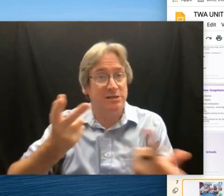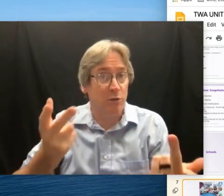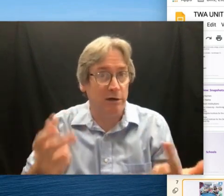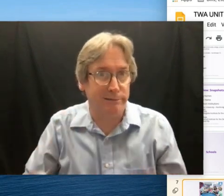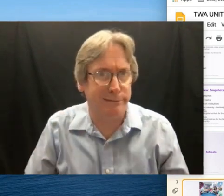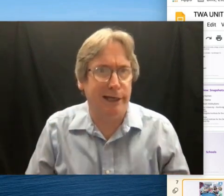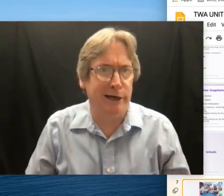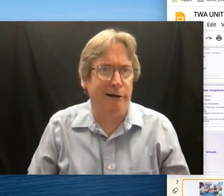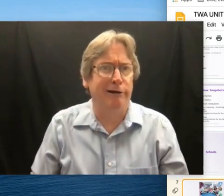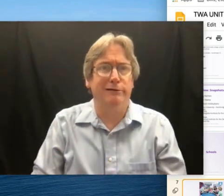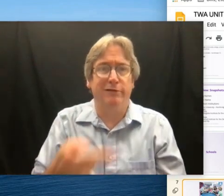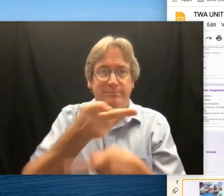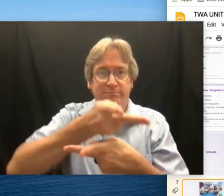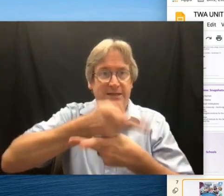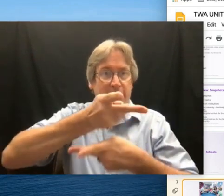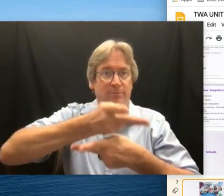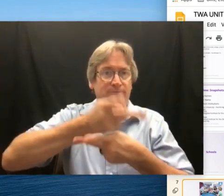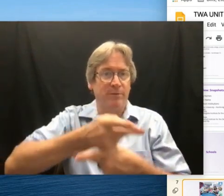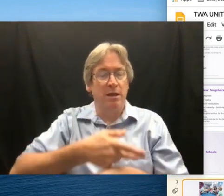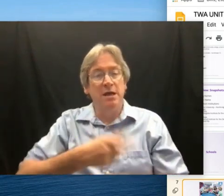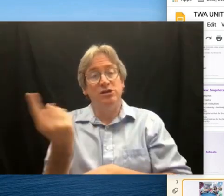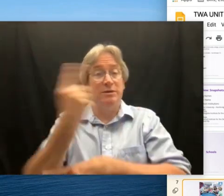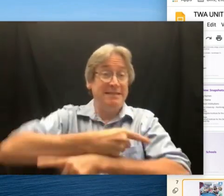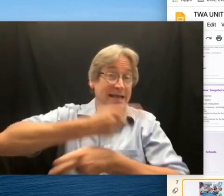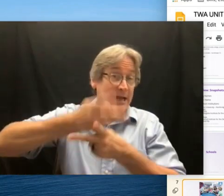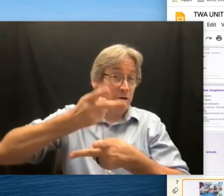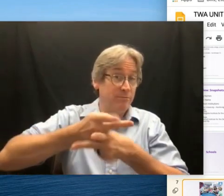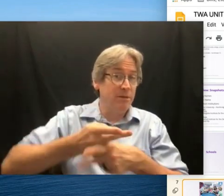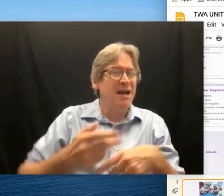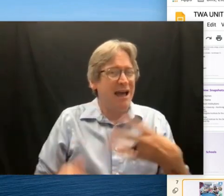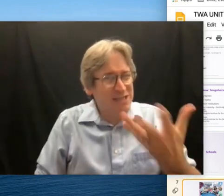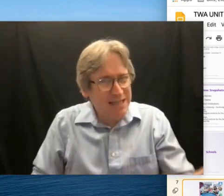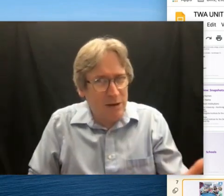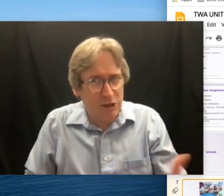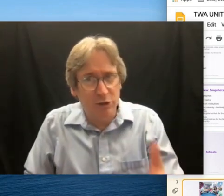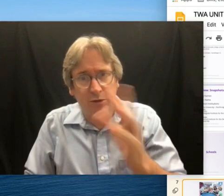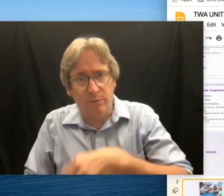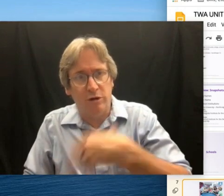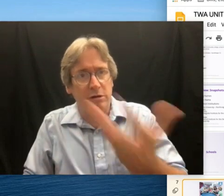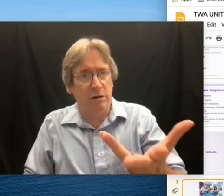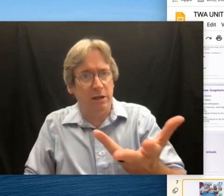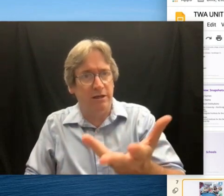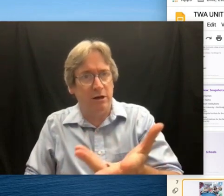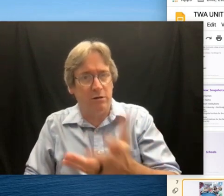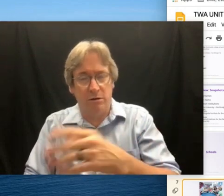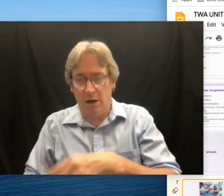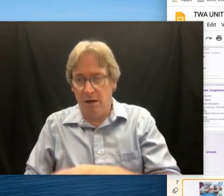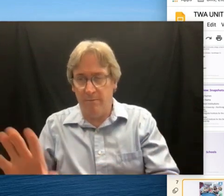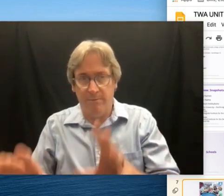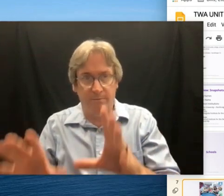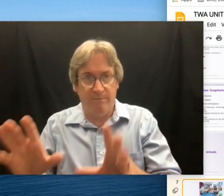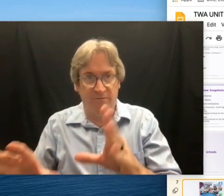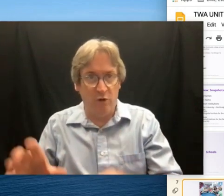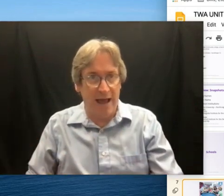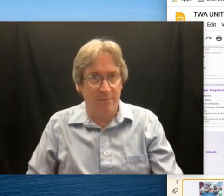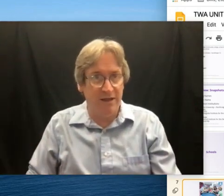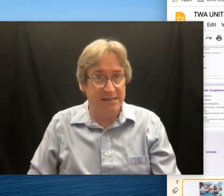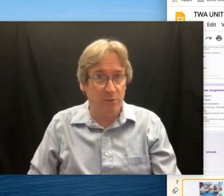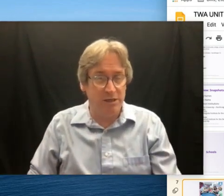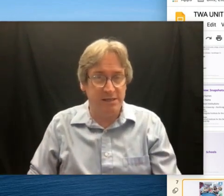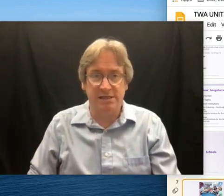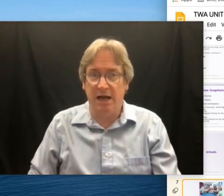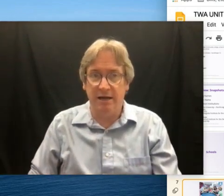because someone has to work at taking care of your kid, right? Daycare. So daycare. I've seen that one too. The book in their